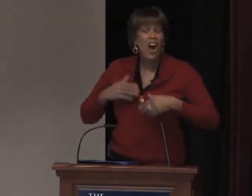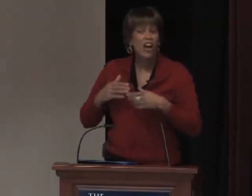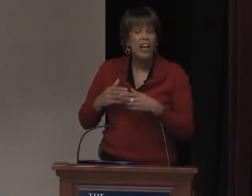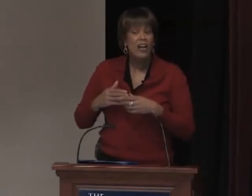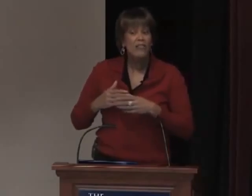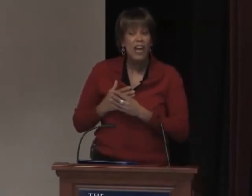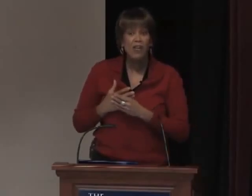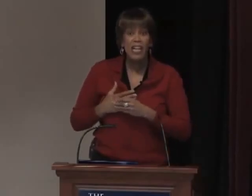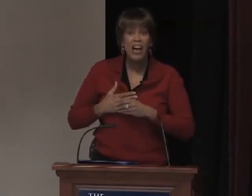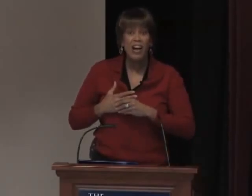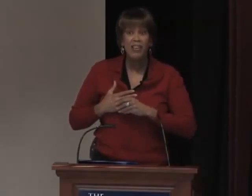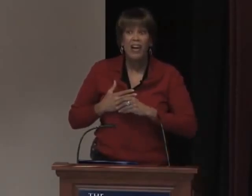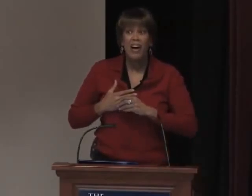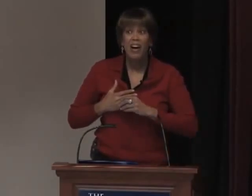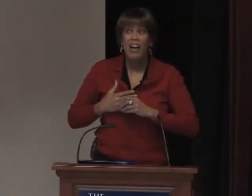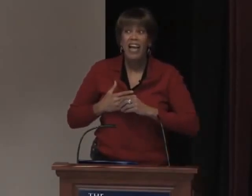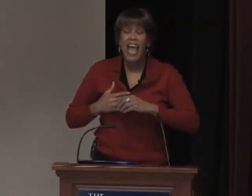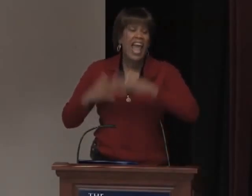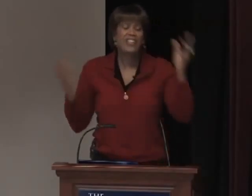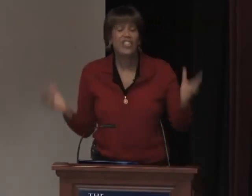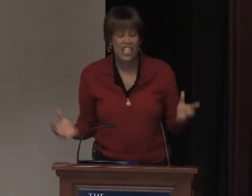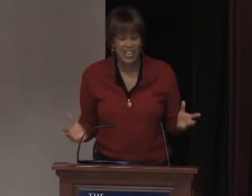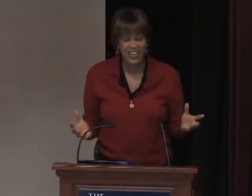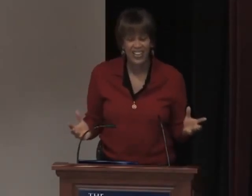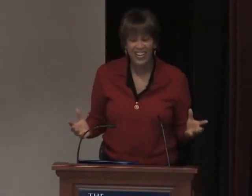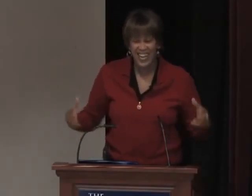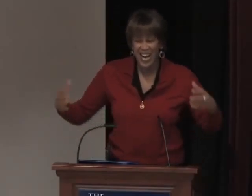that are very